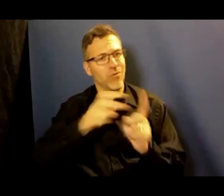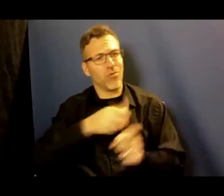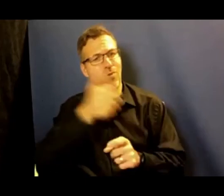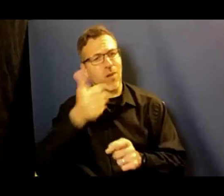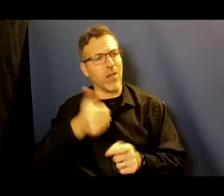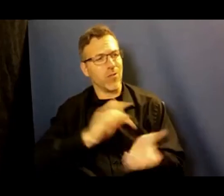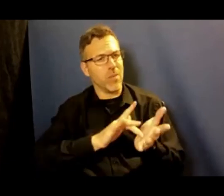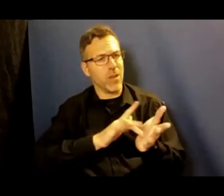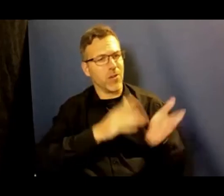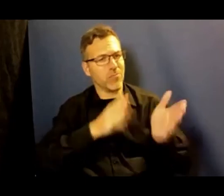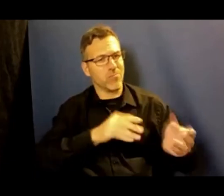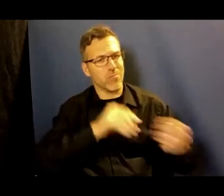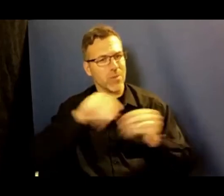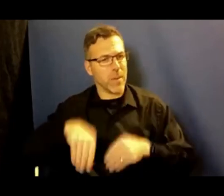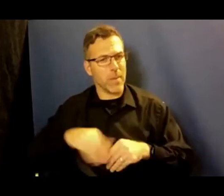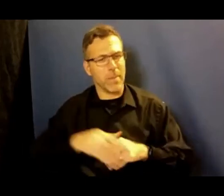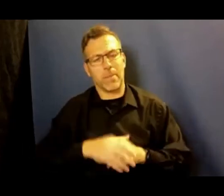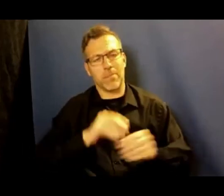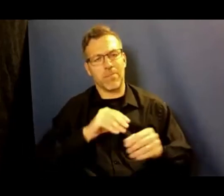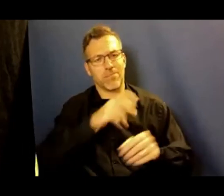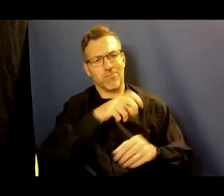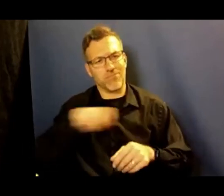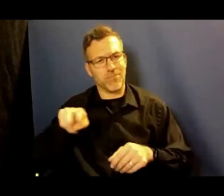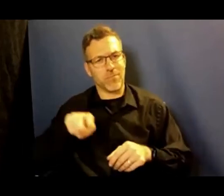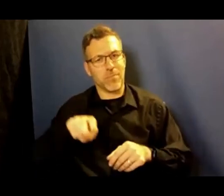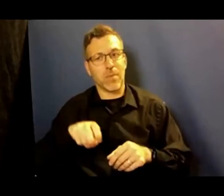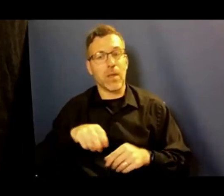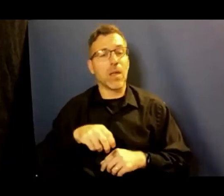We're canceling elective surgeries